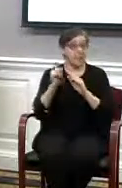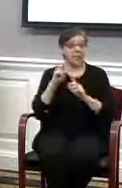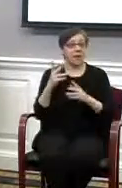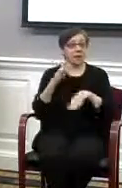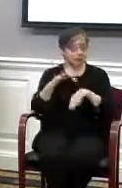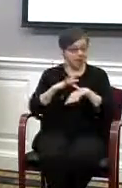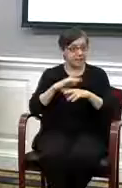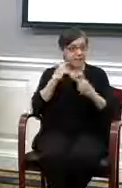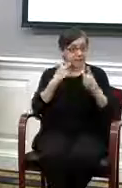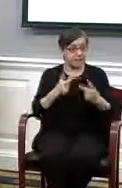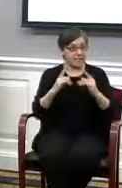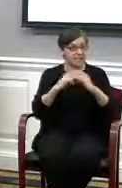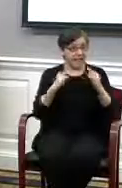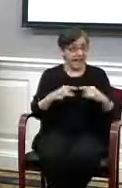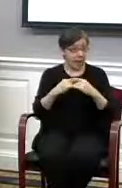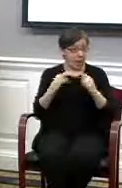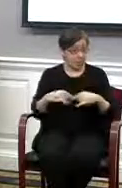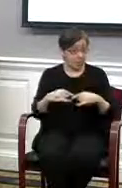camps,